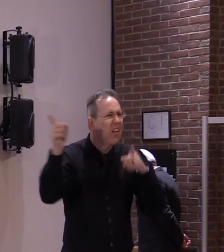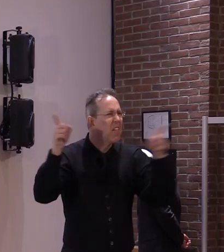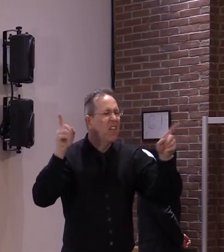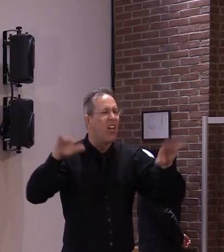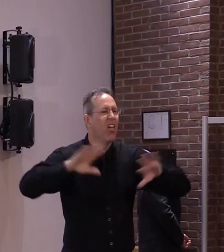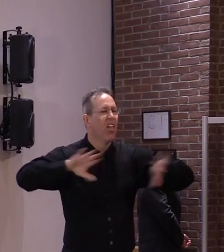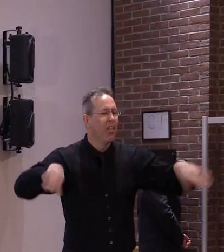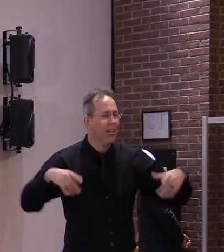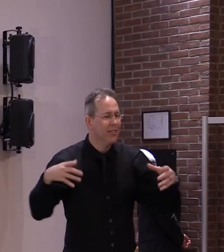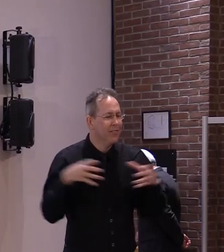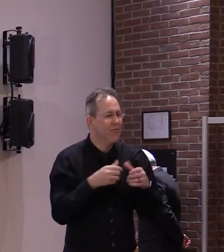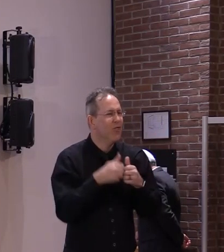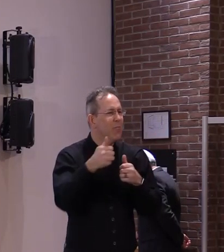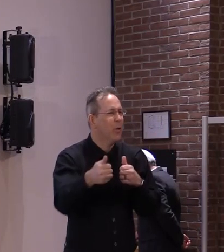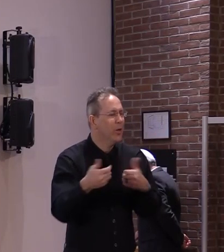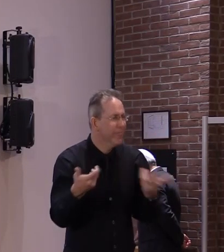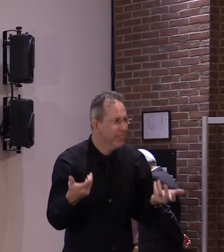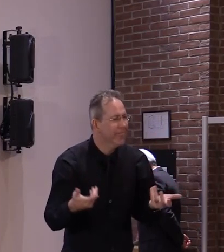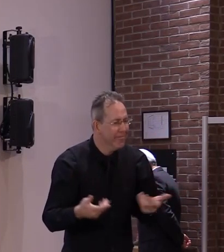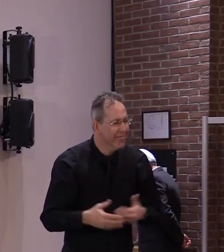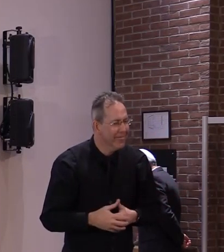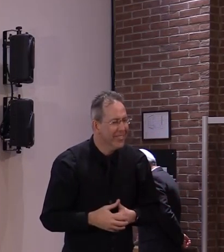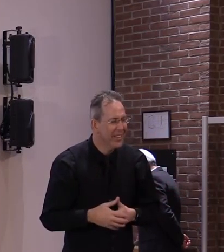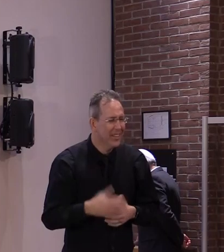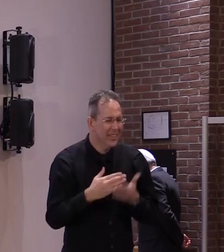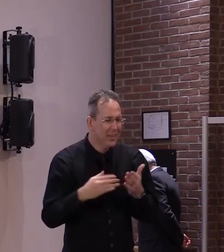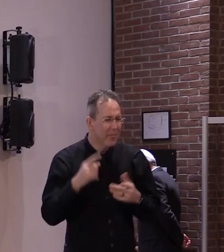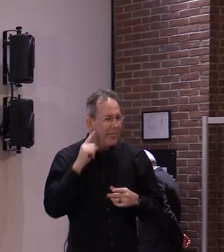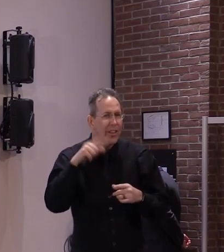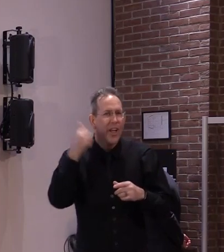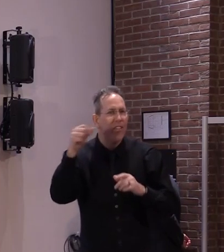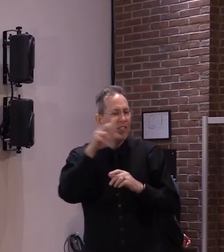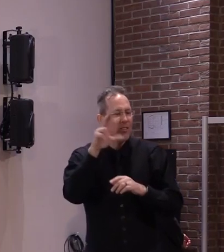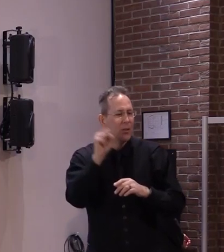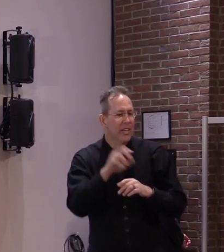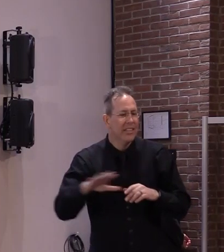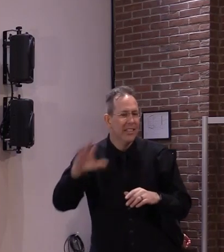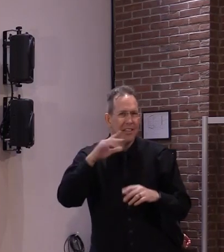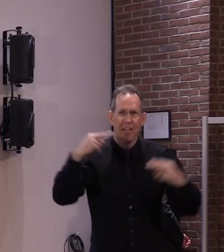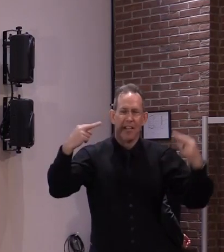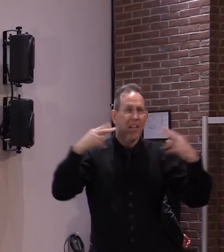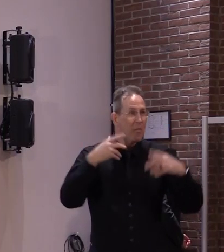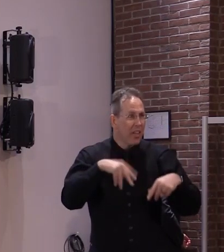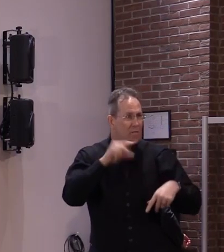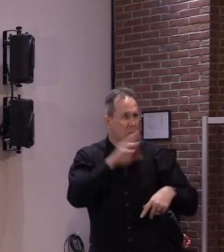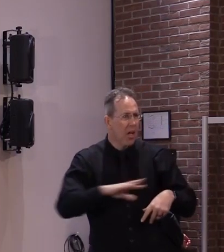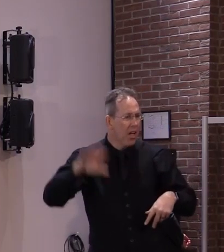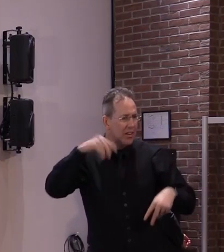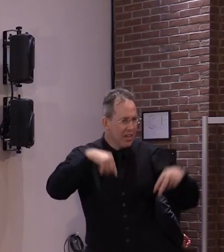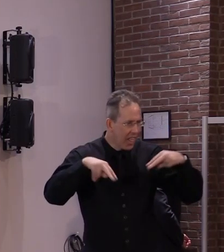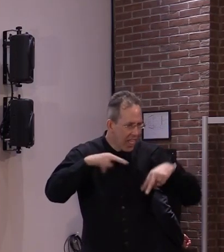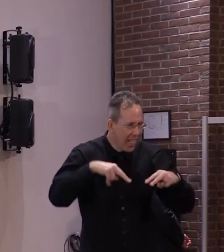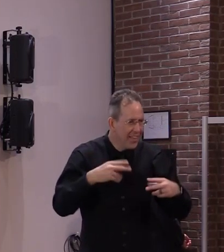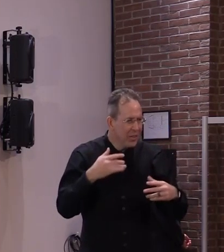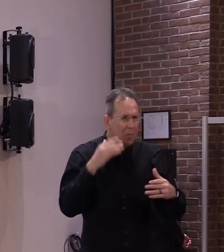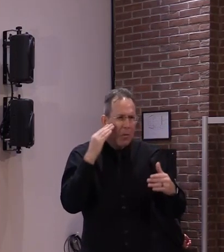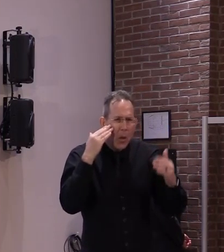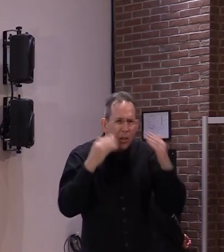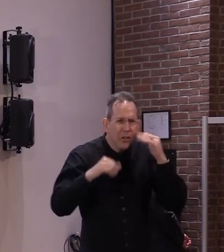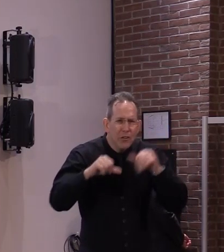parts of the state now, and we're having access and questions, and we're getting to know what the people in